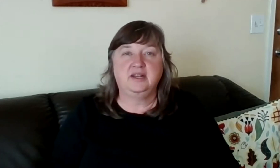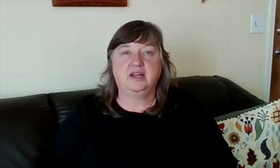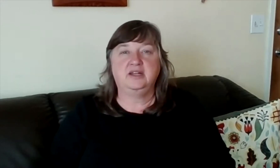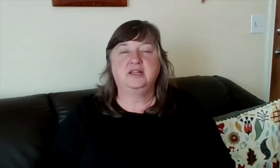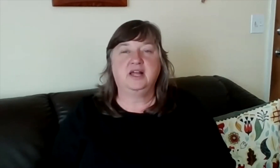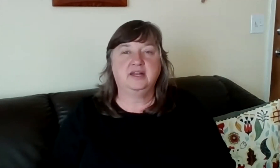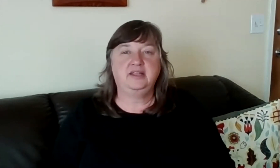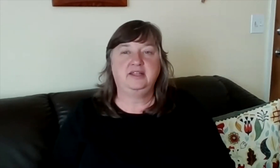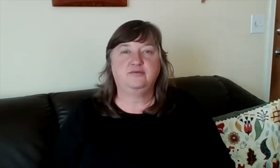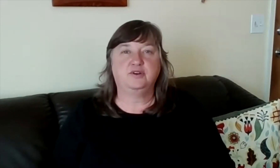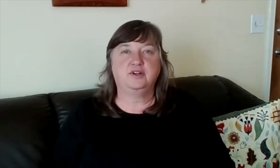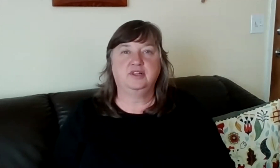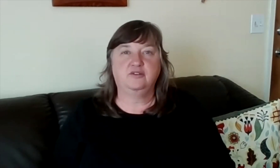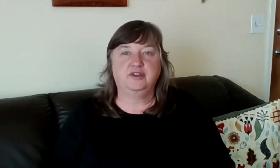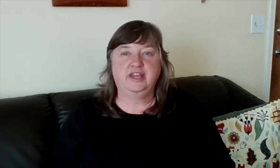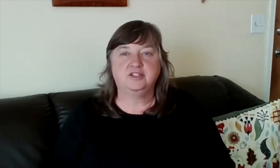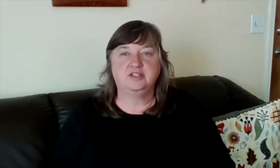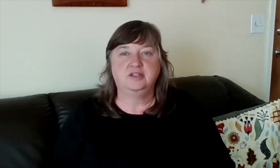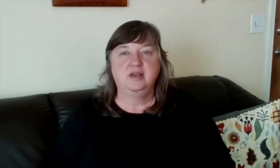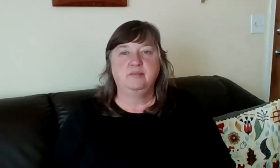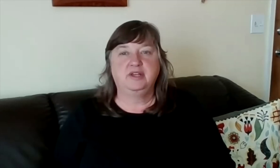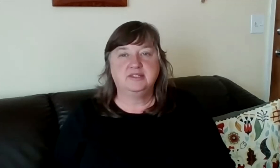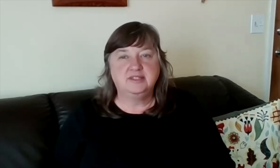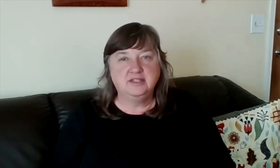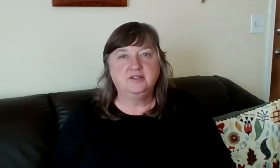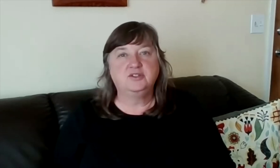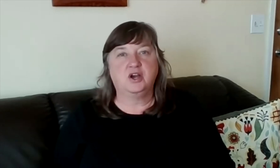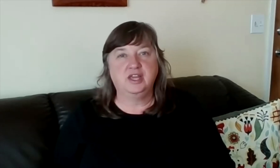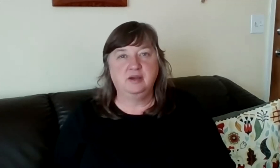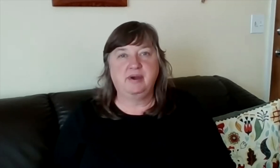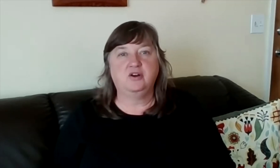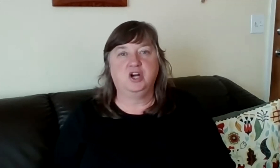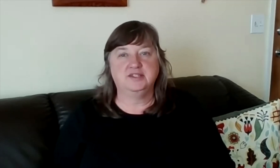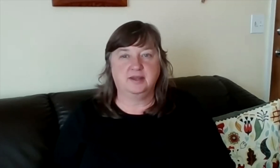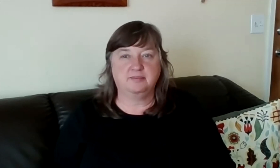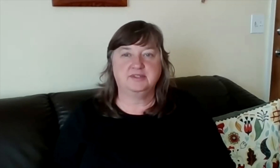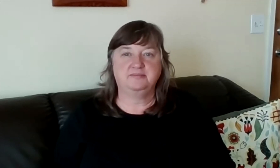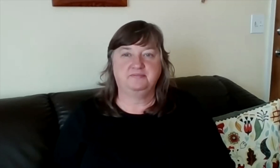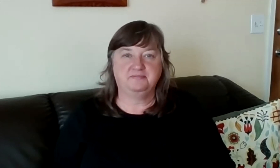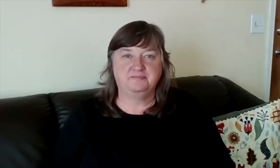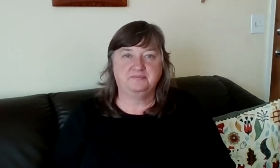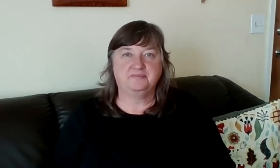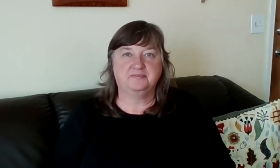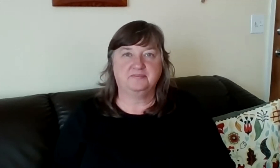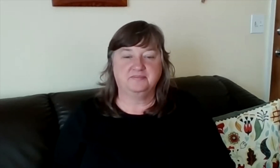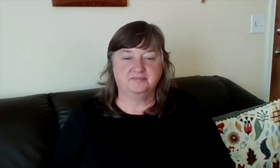a lot of need for clarification, because still talking about concepts.